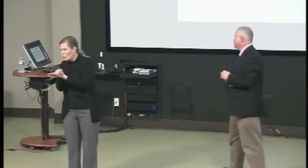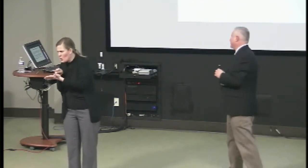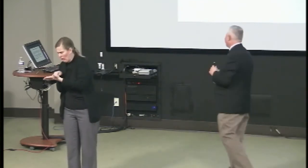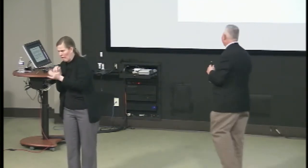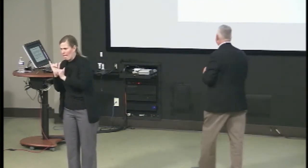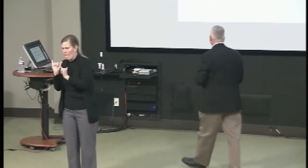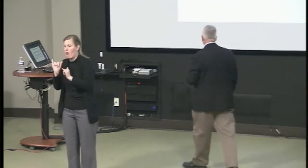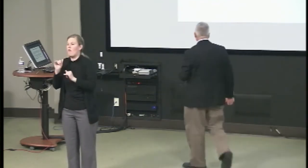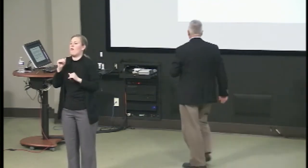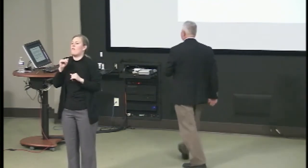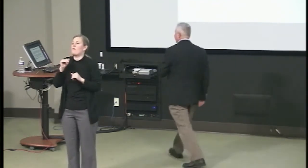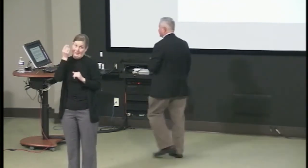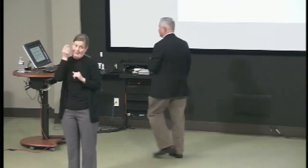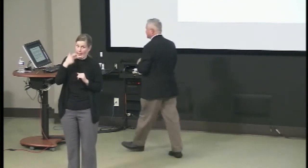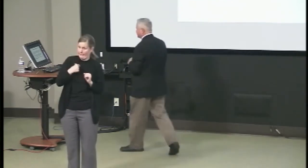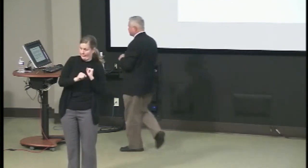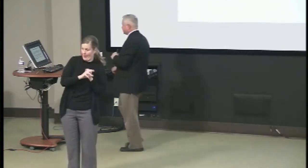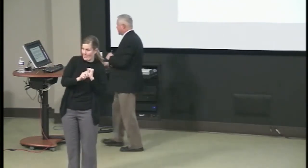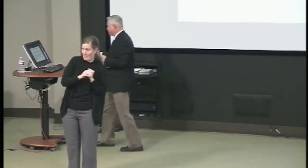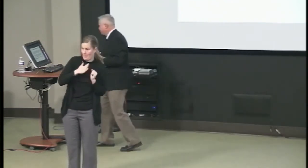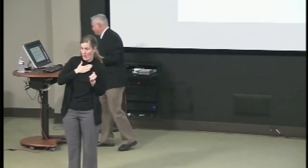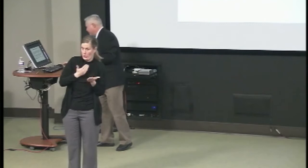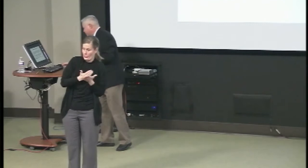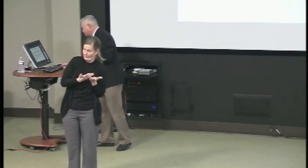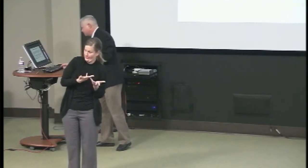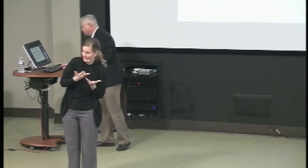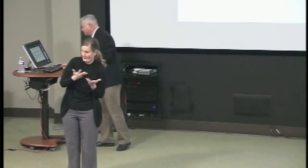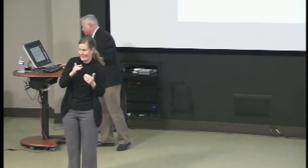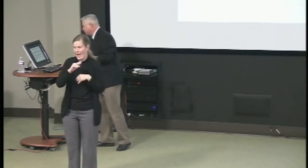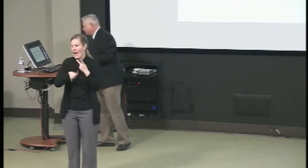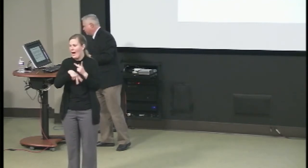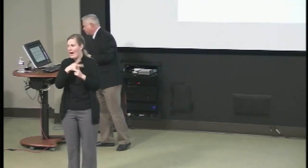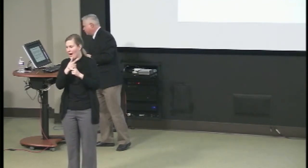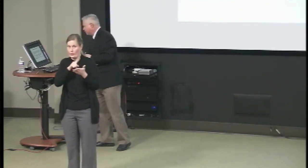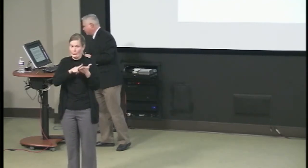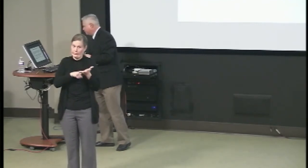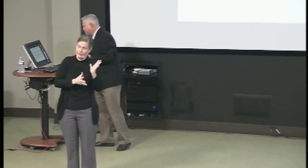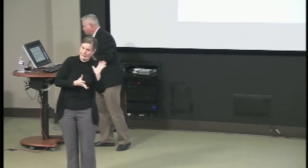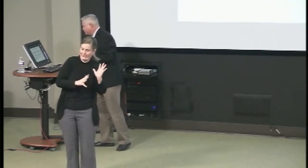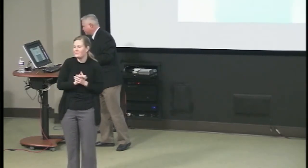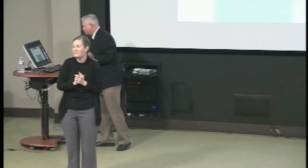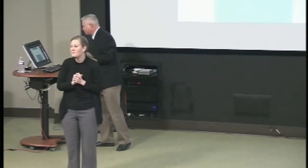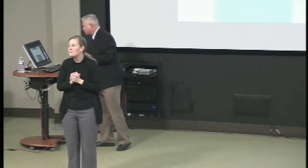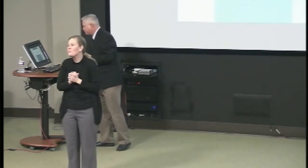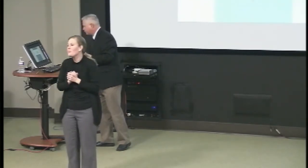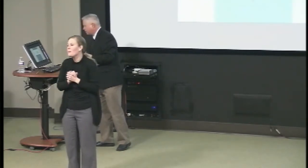for trying to do that kind of research, and I'm interested in being part of it.